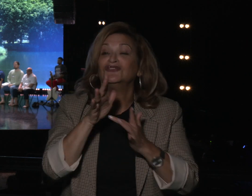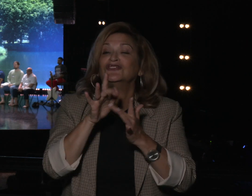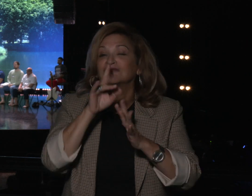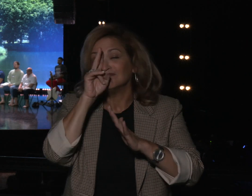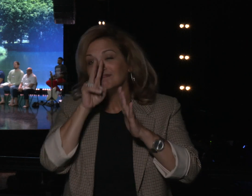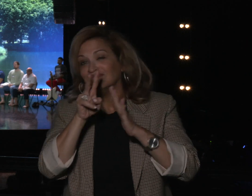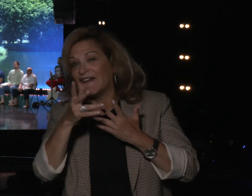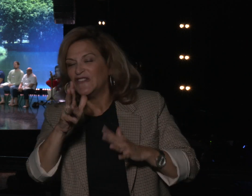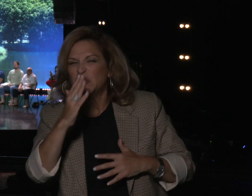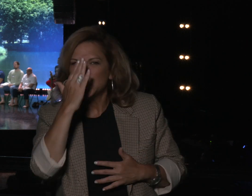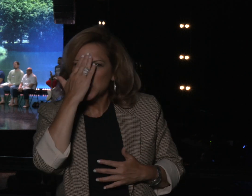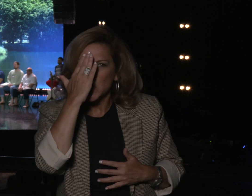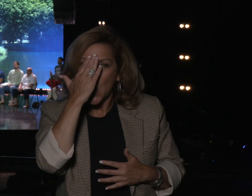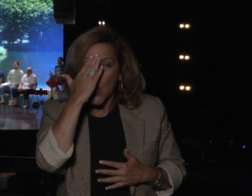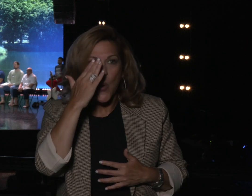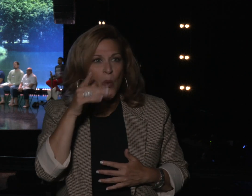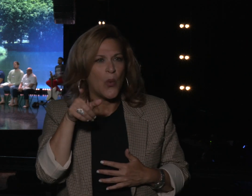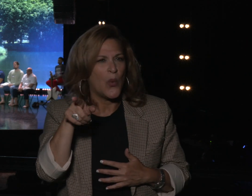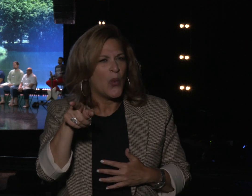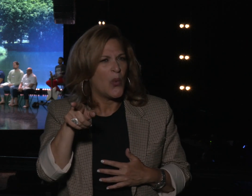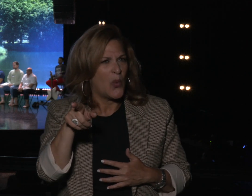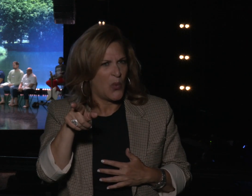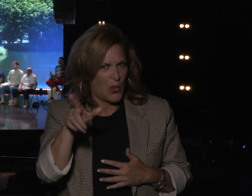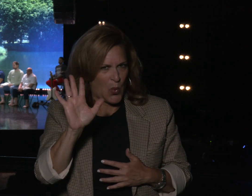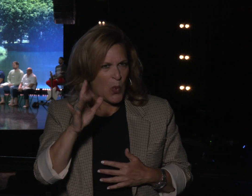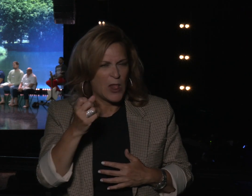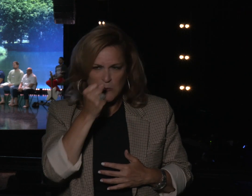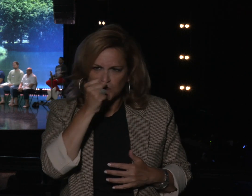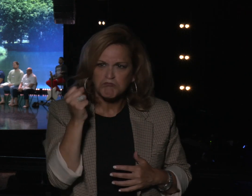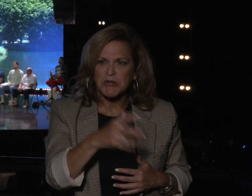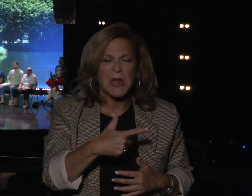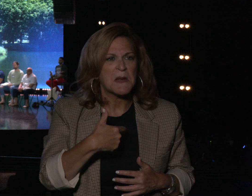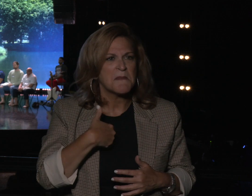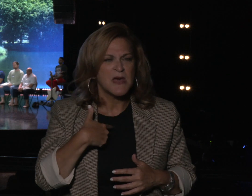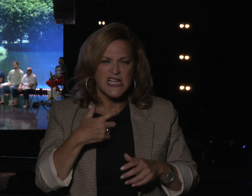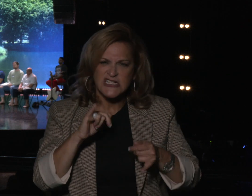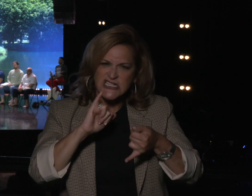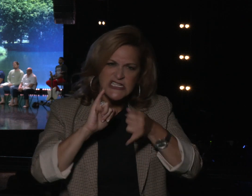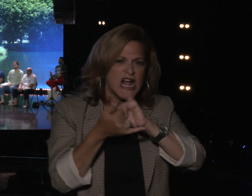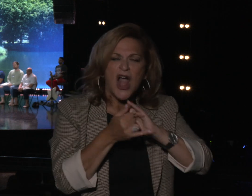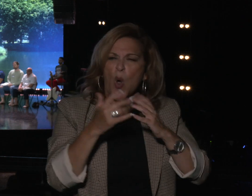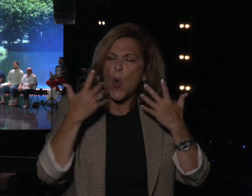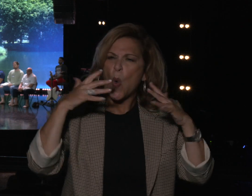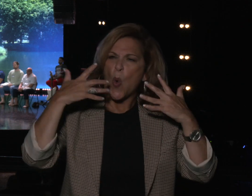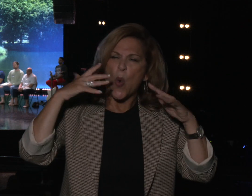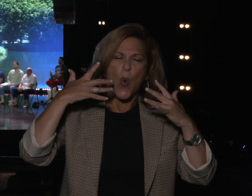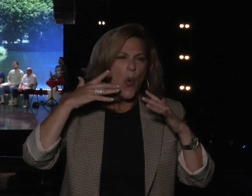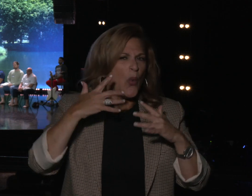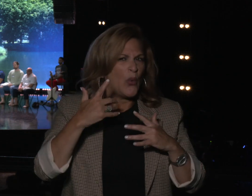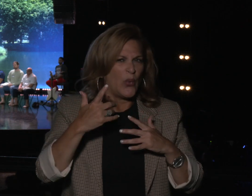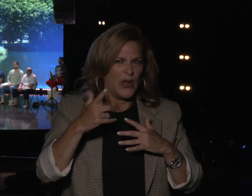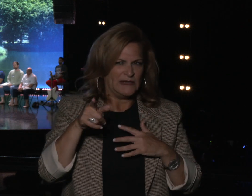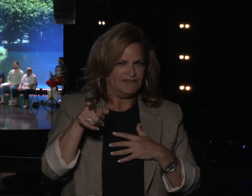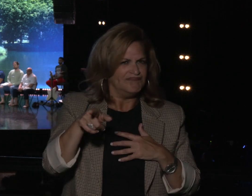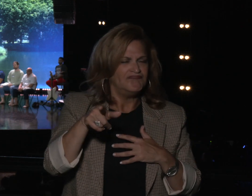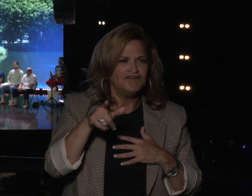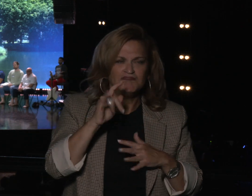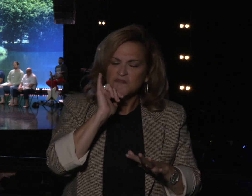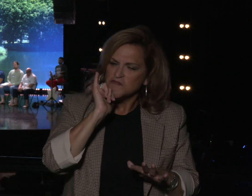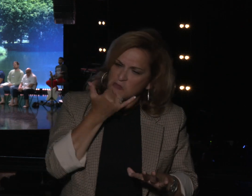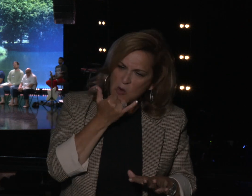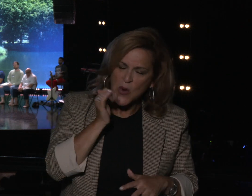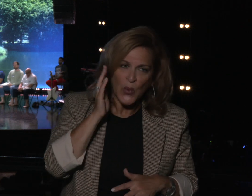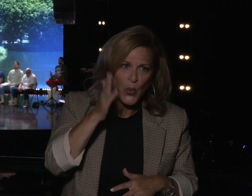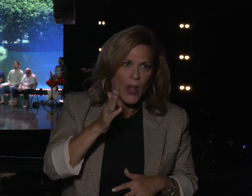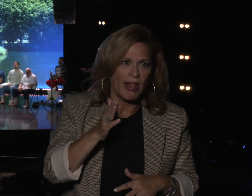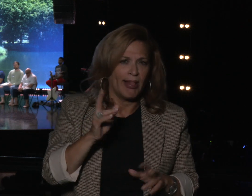the betrayal, and despite the heartache, and despite the broken relationship, despite